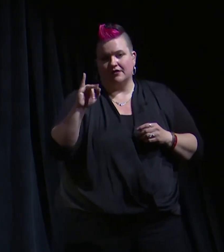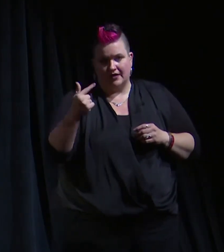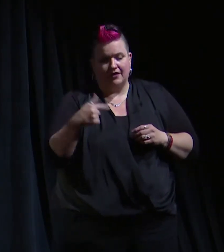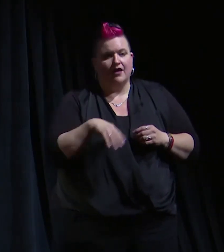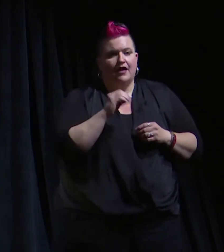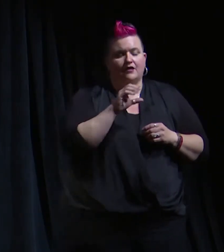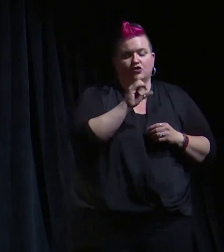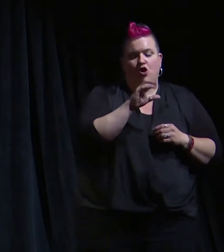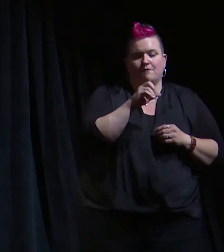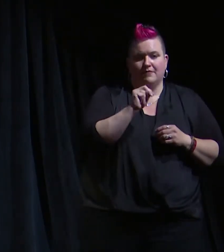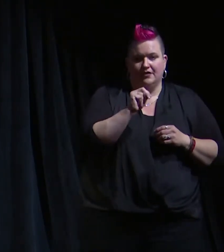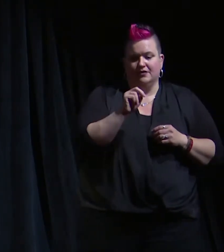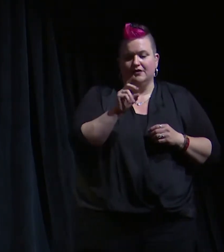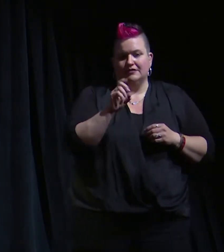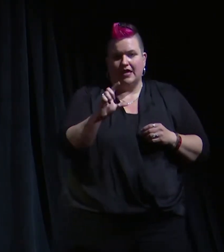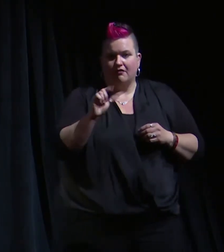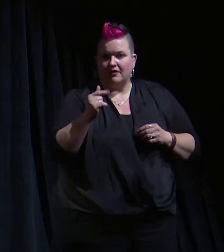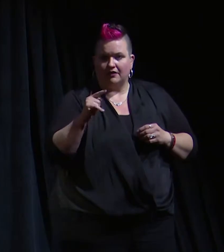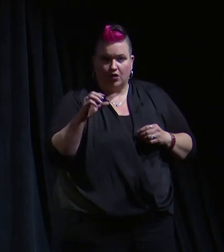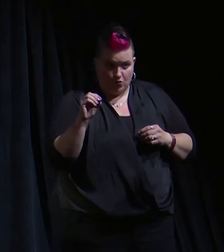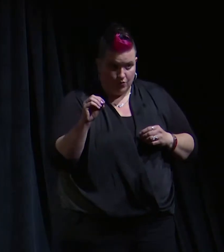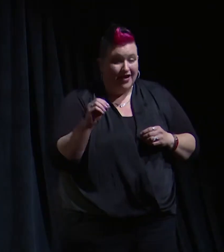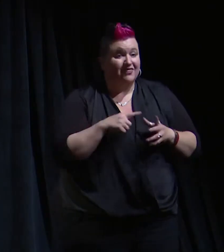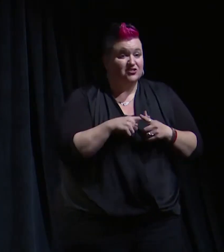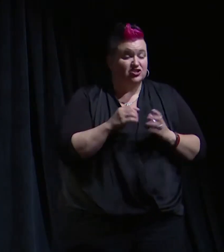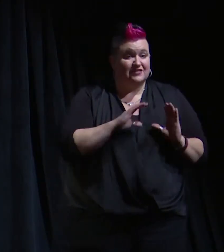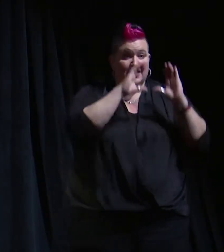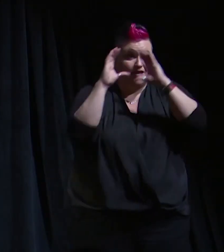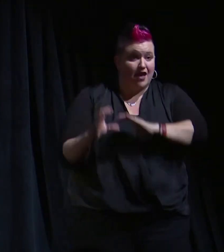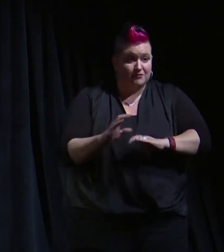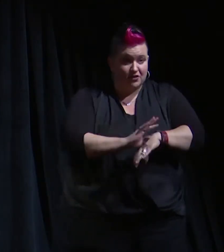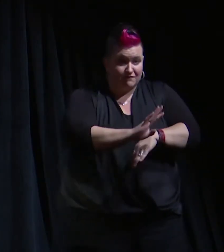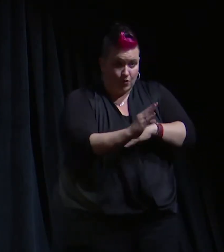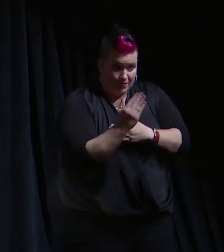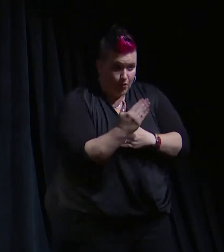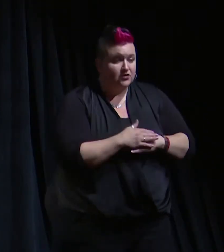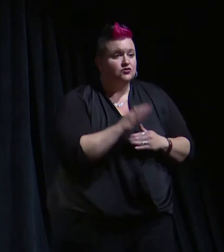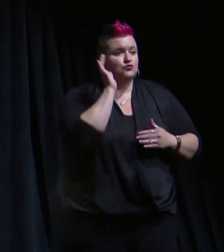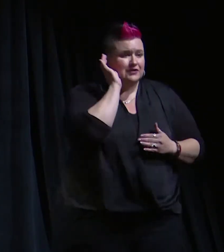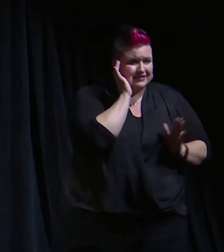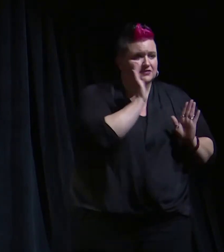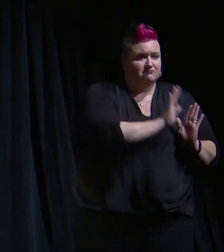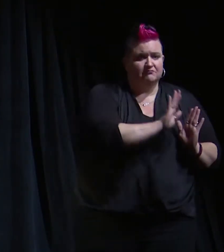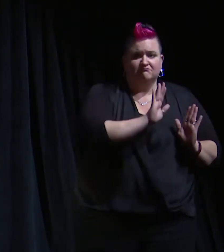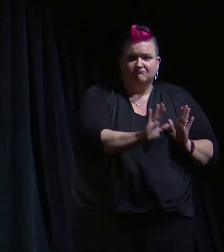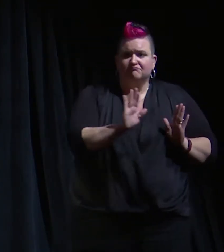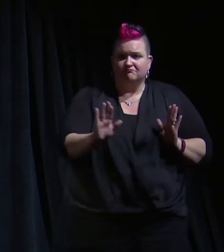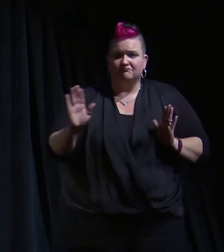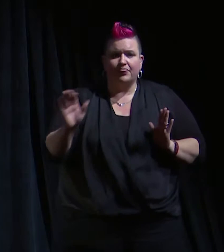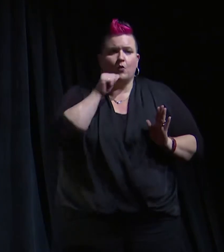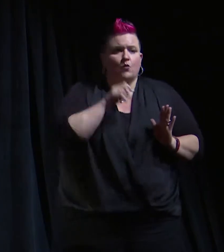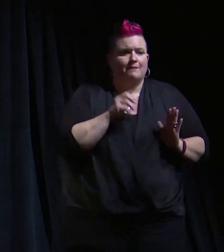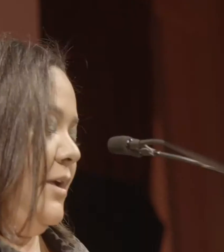Carmen Delgado, and she stayed up till 4 in the morning to listen to what this Women